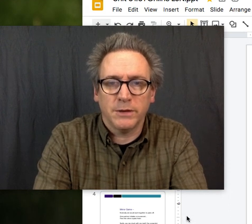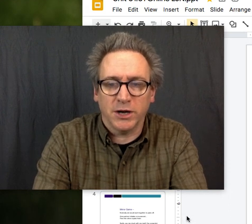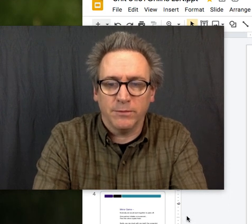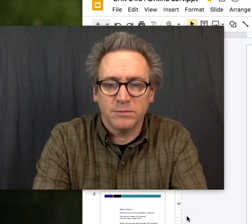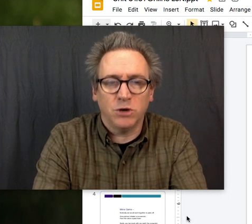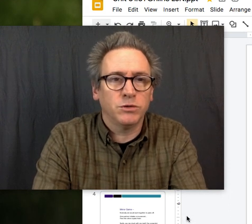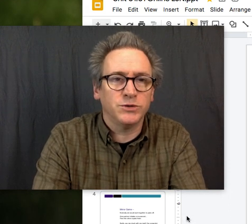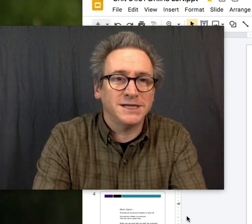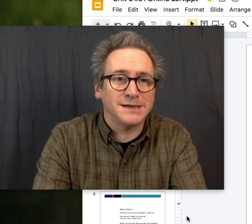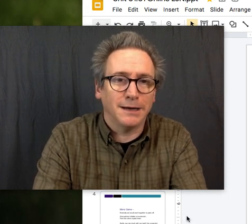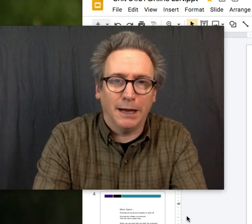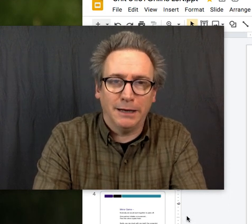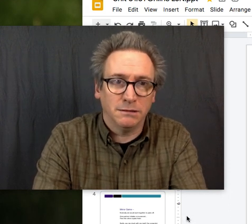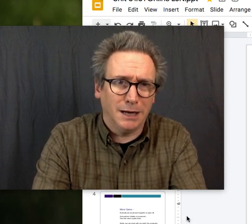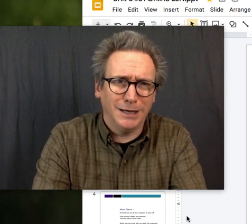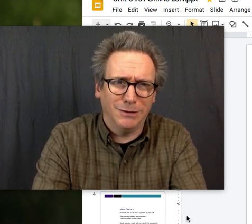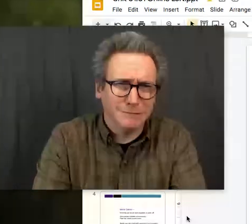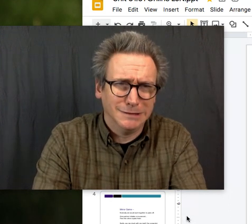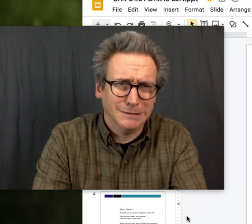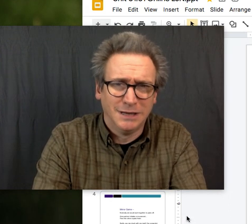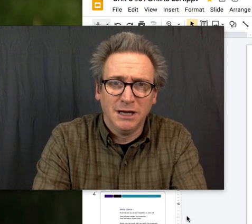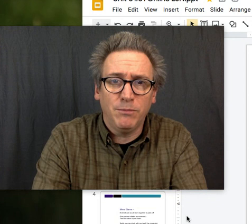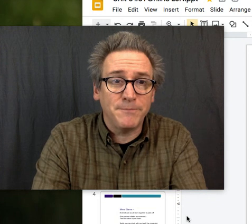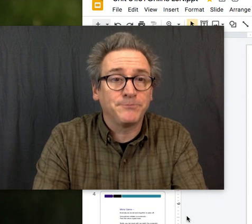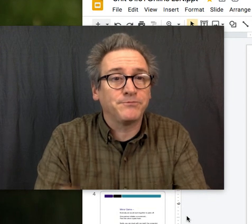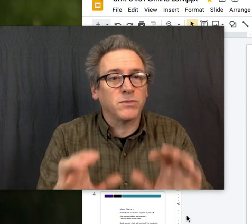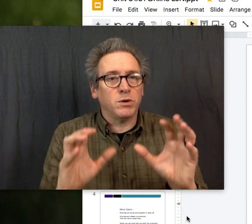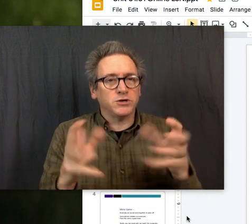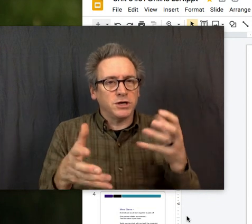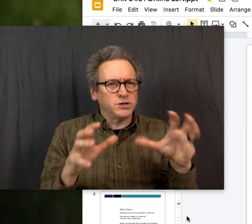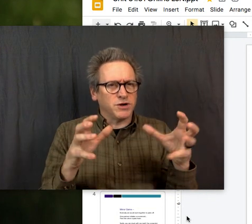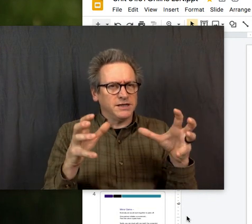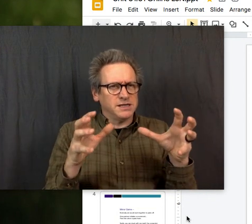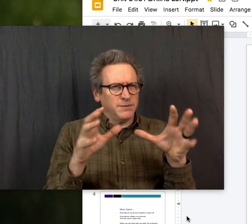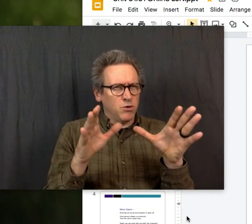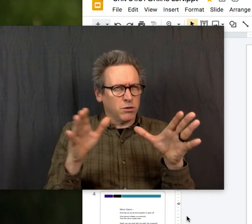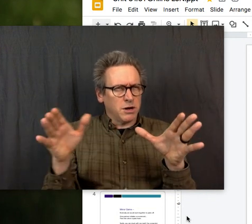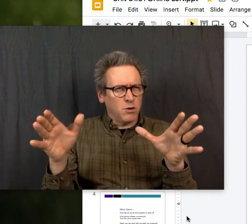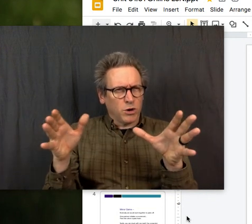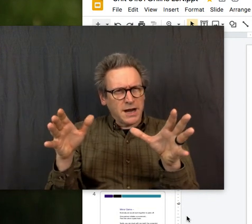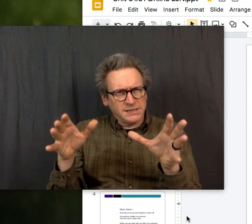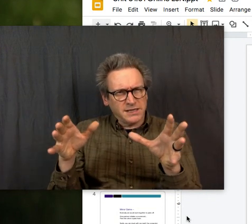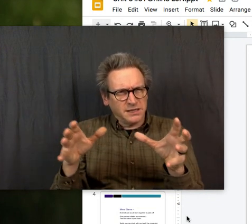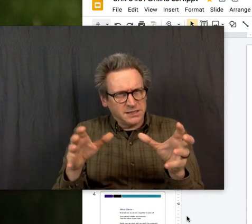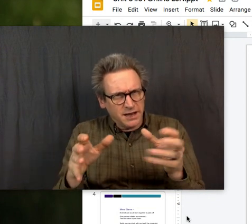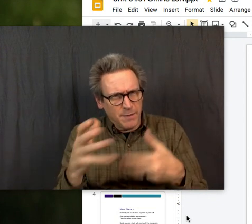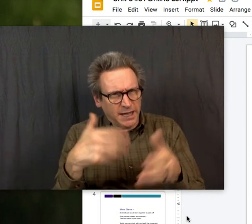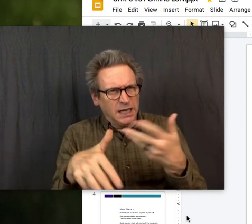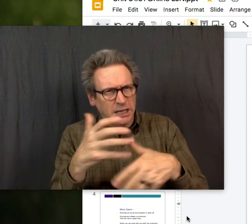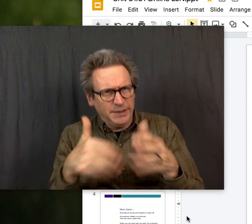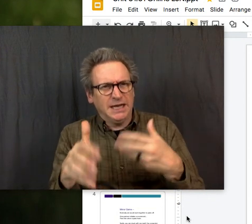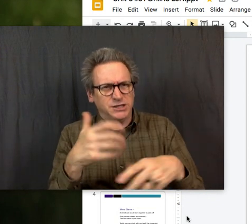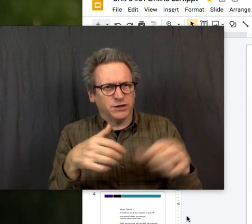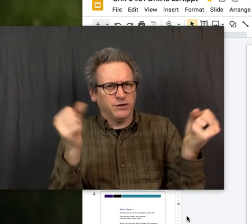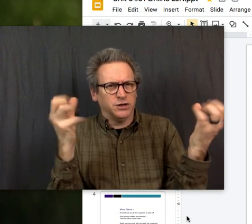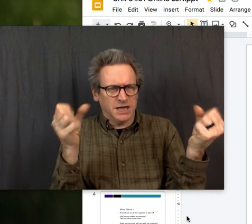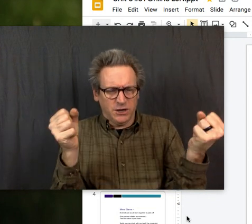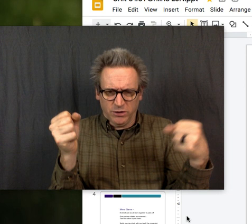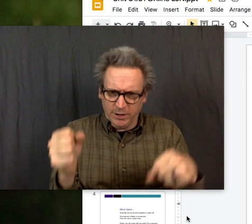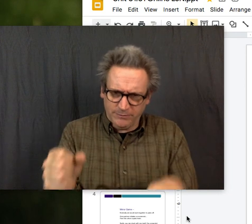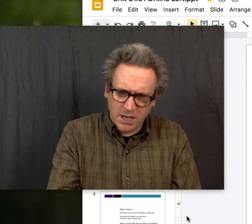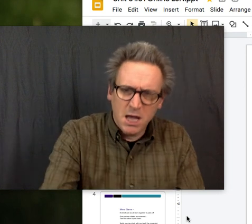there we go. So we're doing this online, I know, but what I'm trying to do is break things up and organize things that make it a little bit easier for you